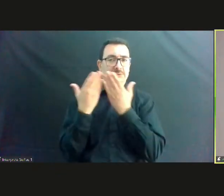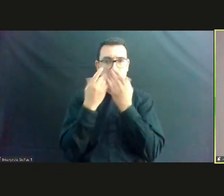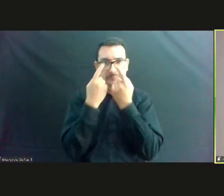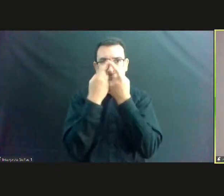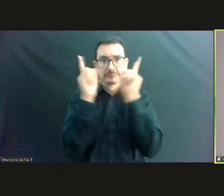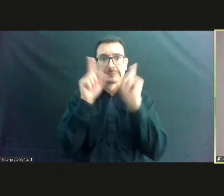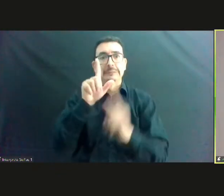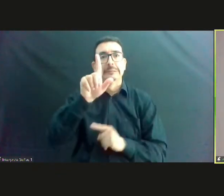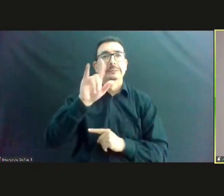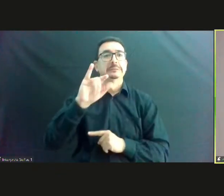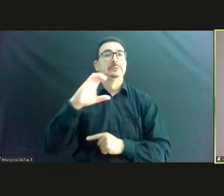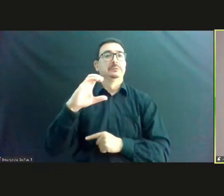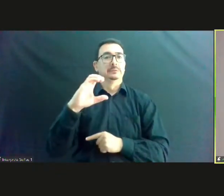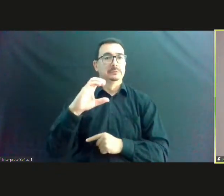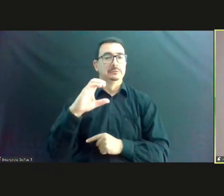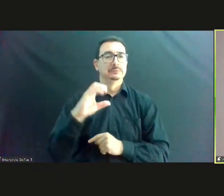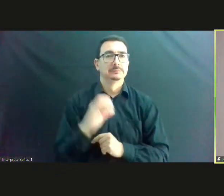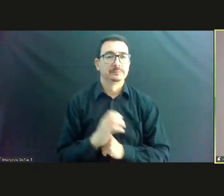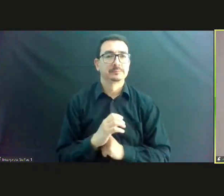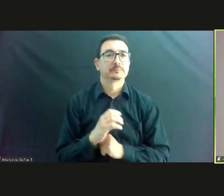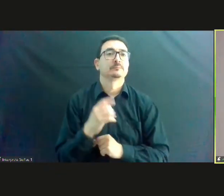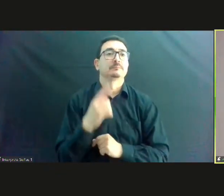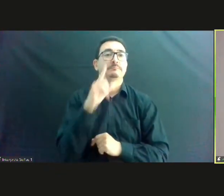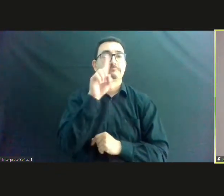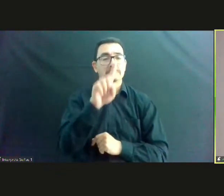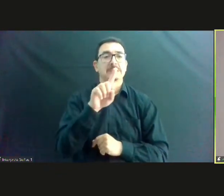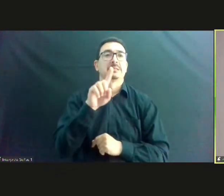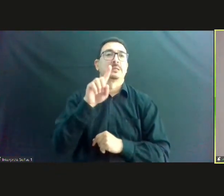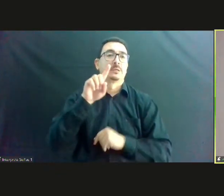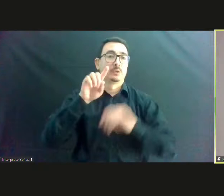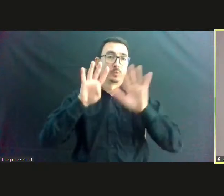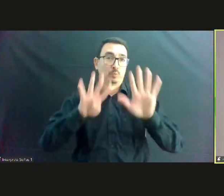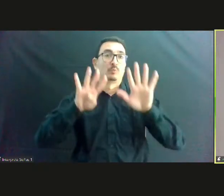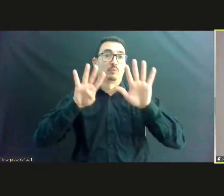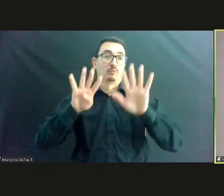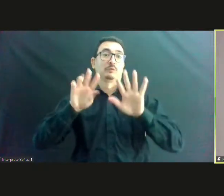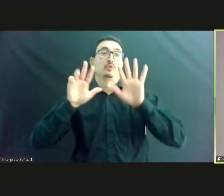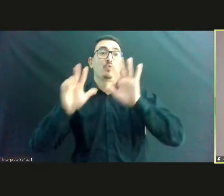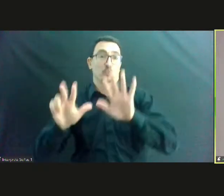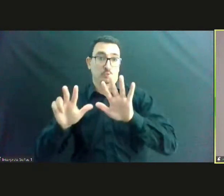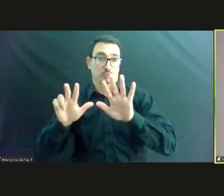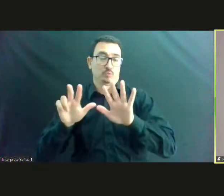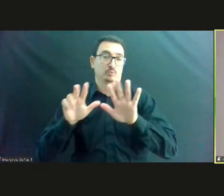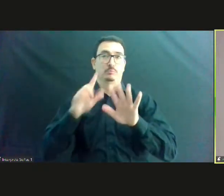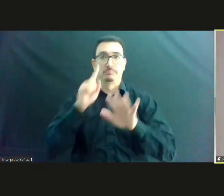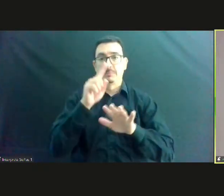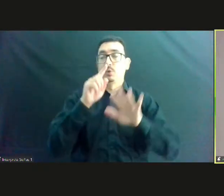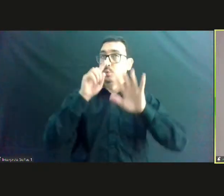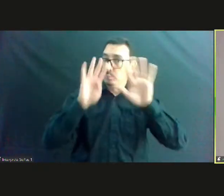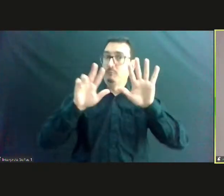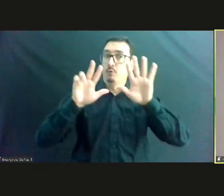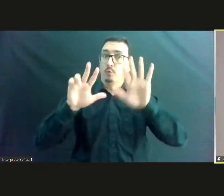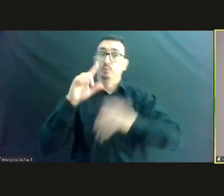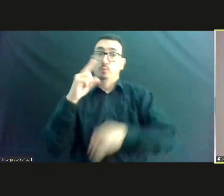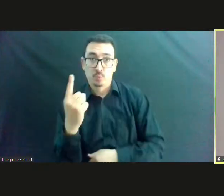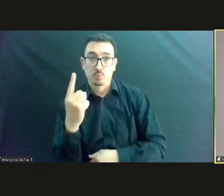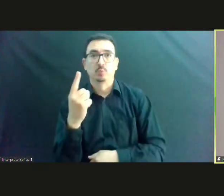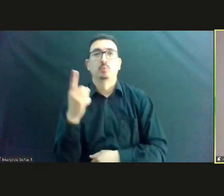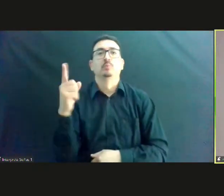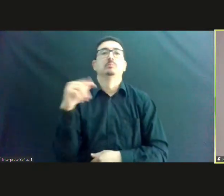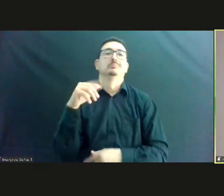Economic Sciences of Bucharest, Romania. She also gets a master's degree from 2003